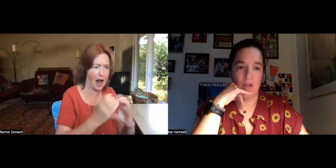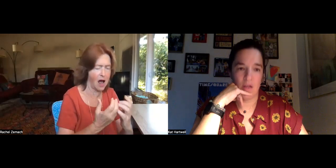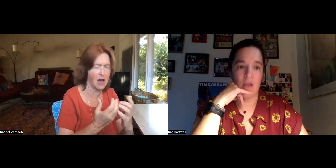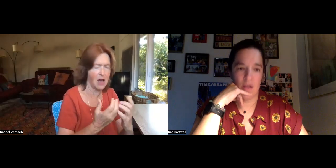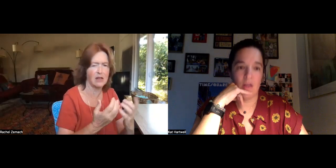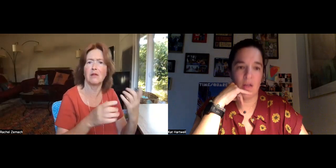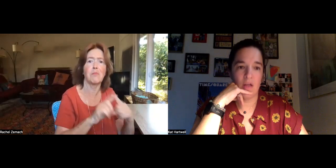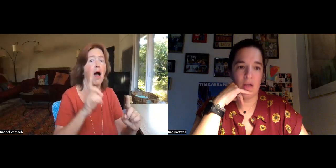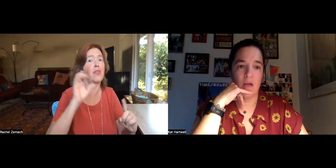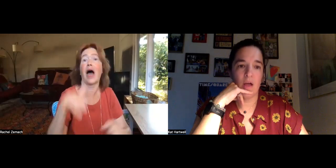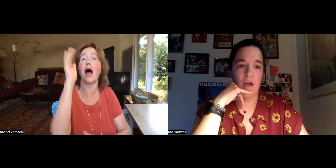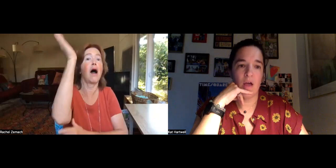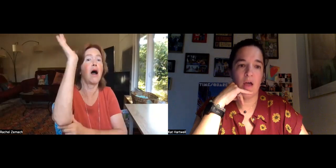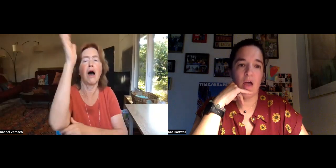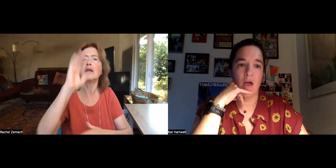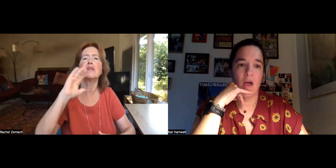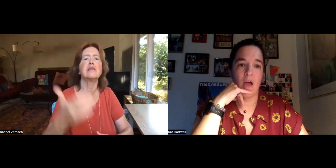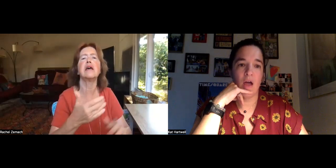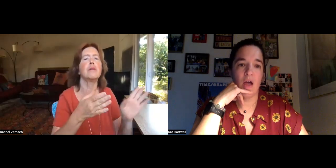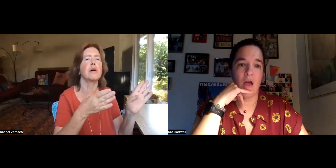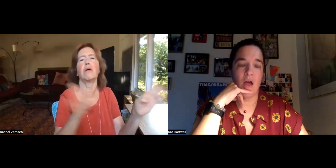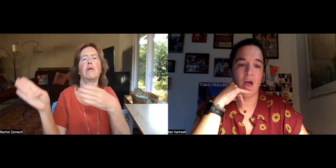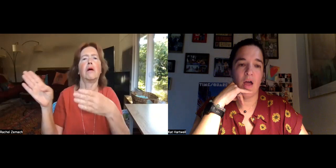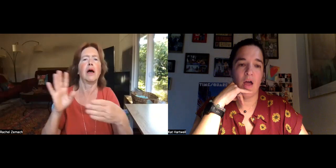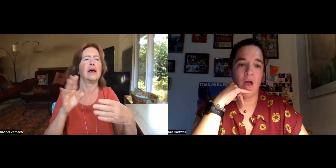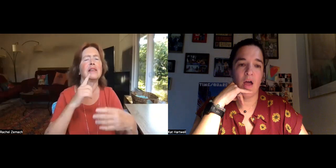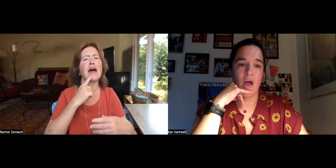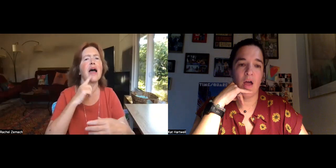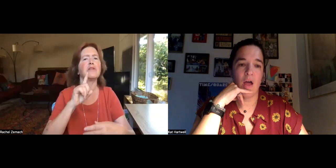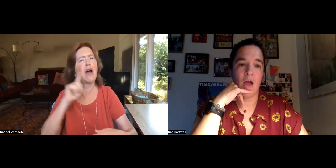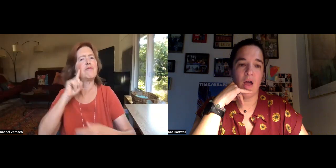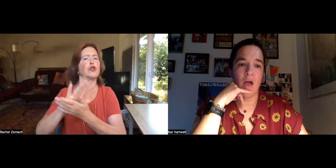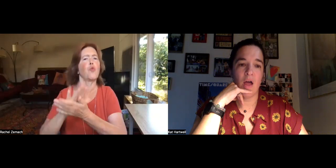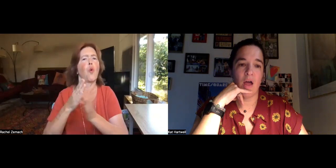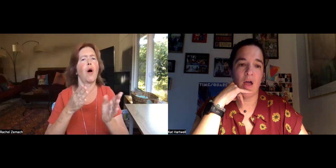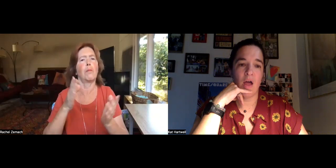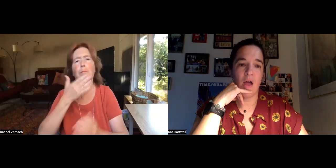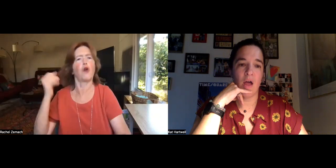class. But that then the deaf school but